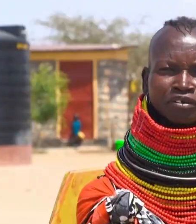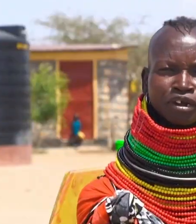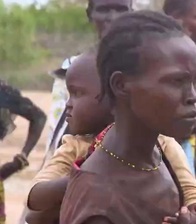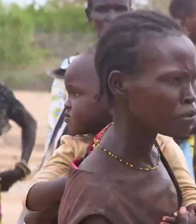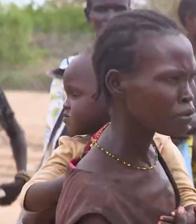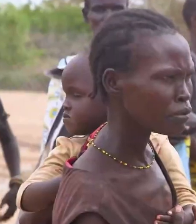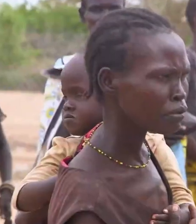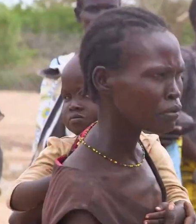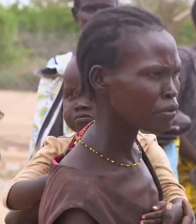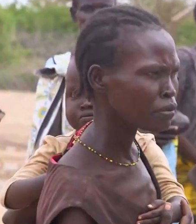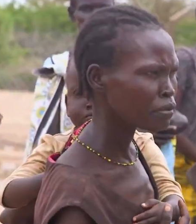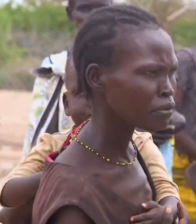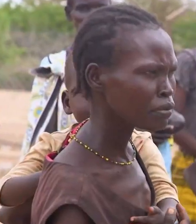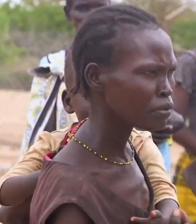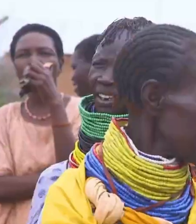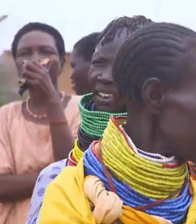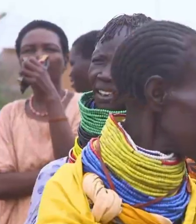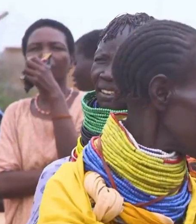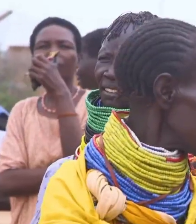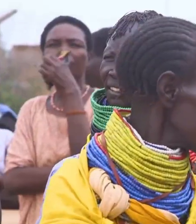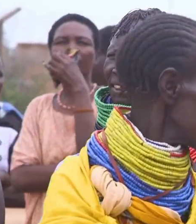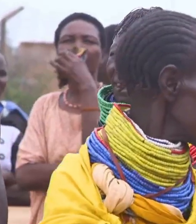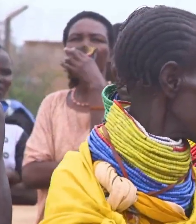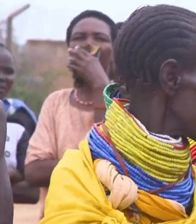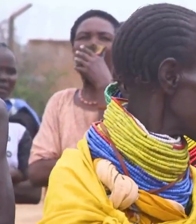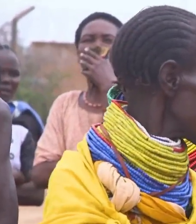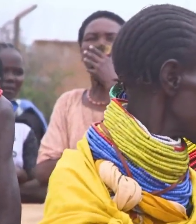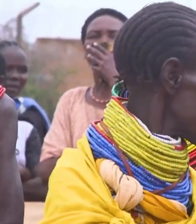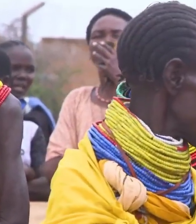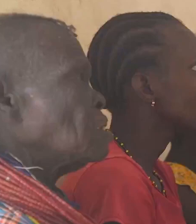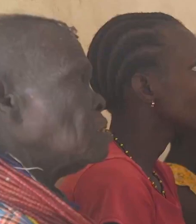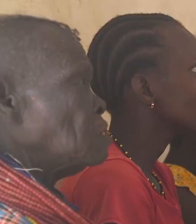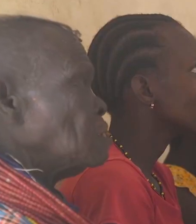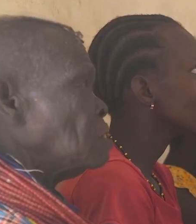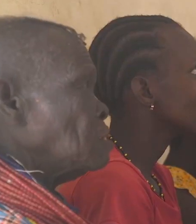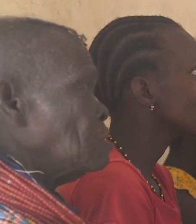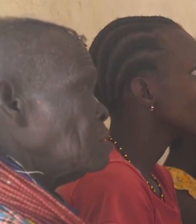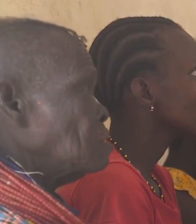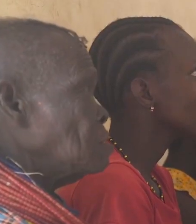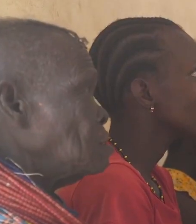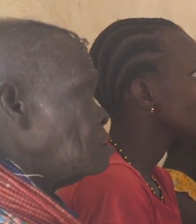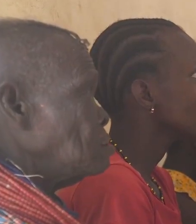Okay, let's do that again.